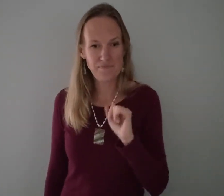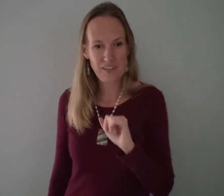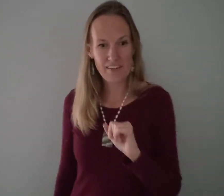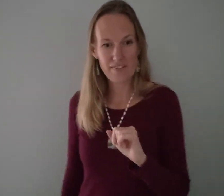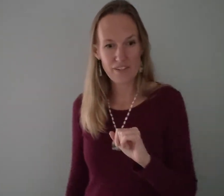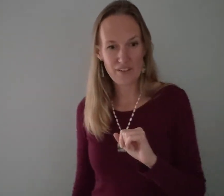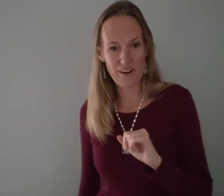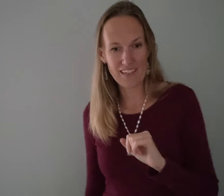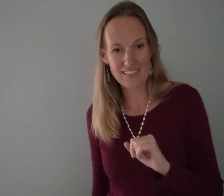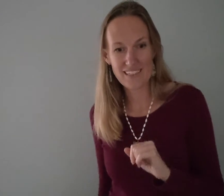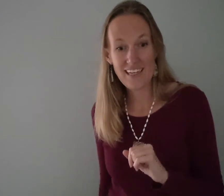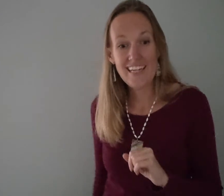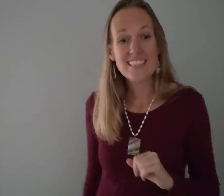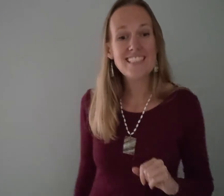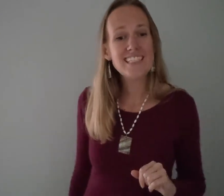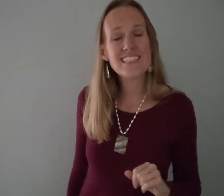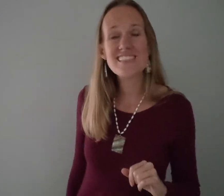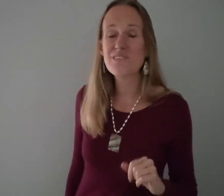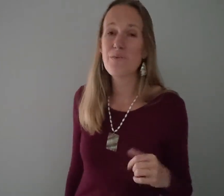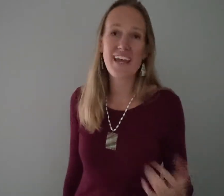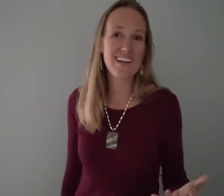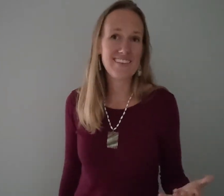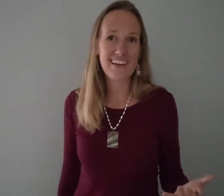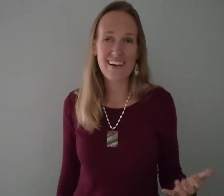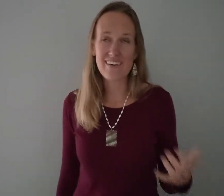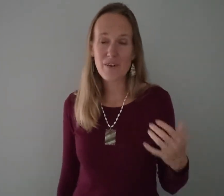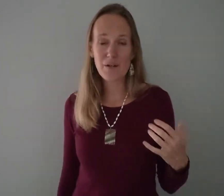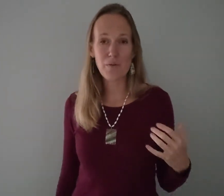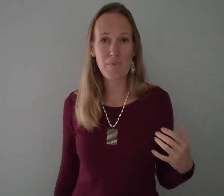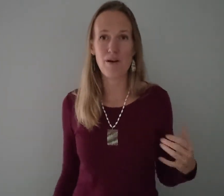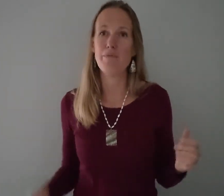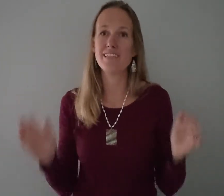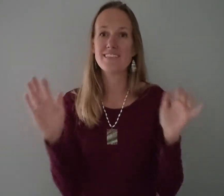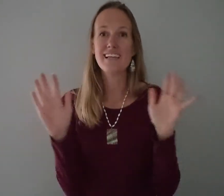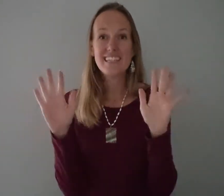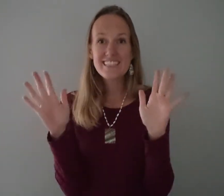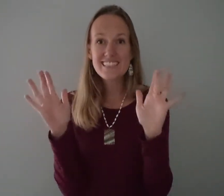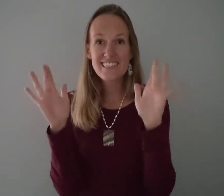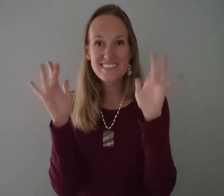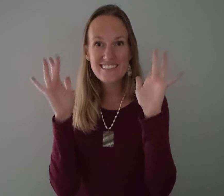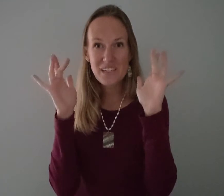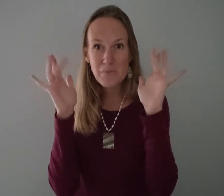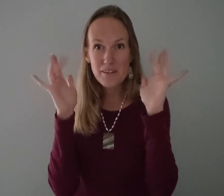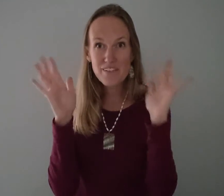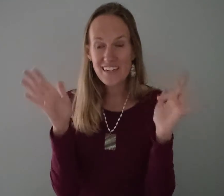At the foot of the cross. Jesus is waiting there. What a great promise. Jesus, you take your middle